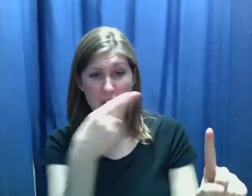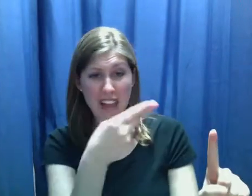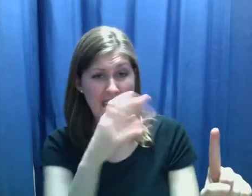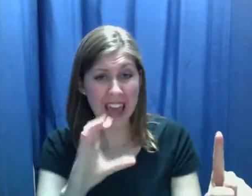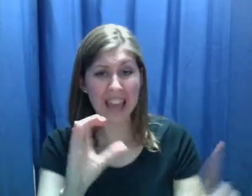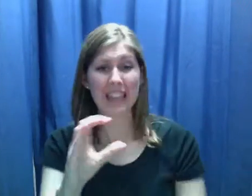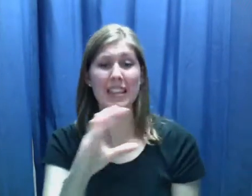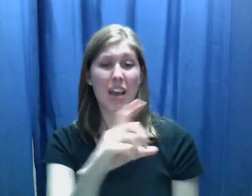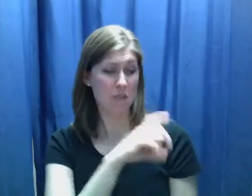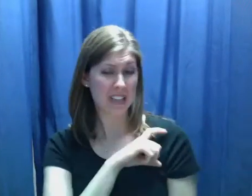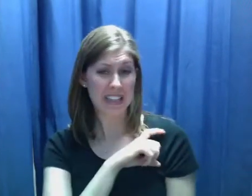immigration officers.